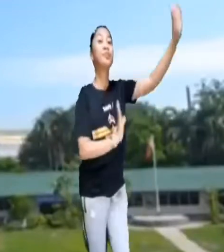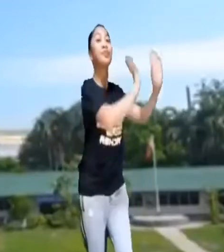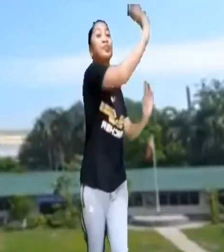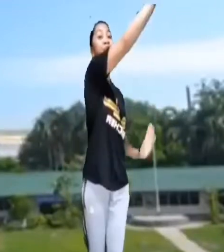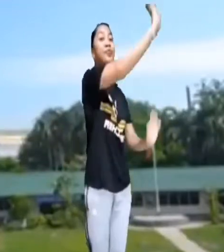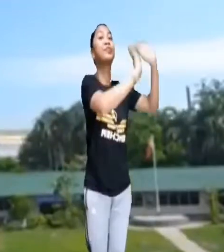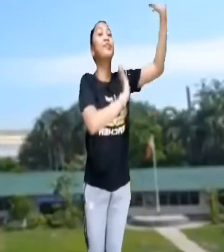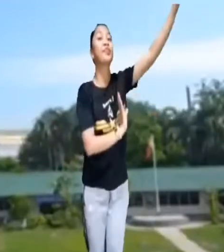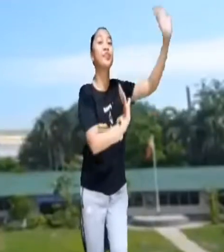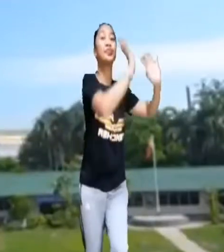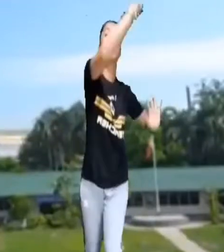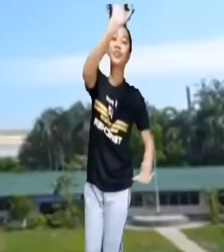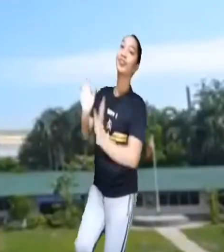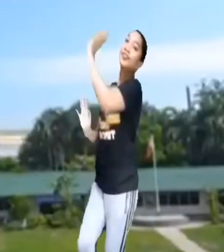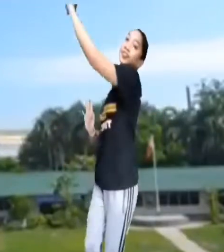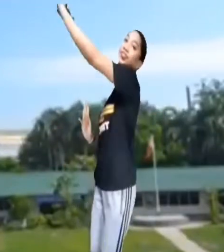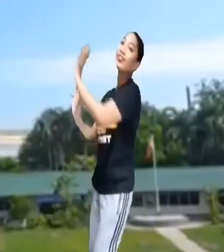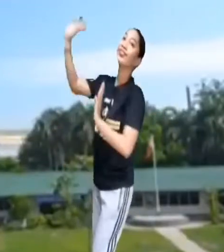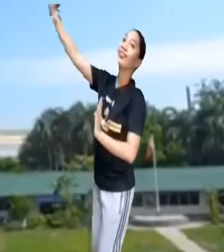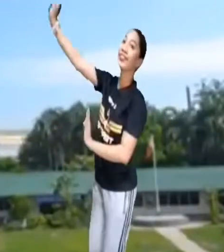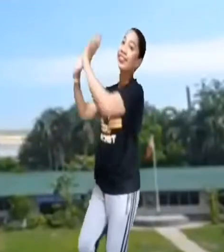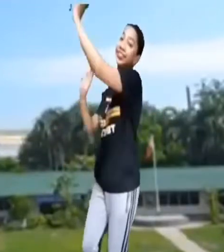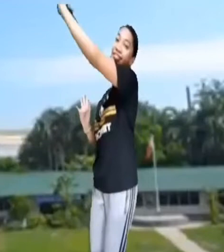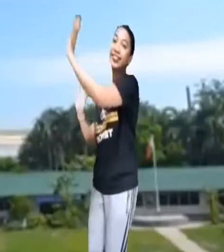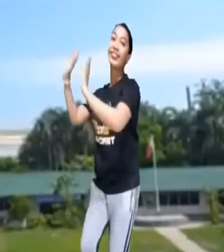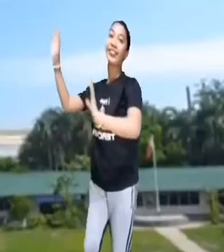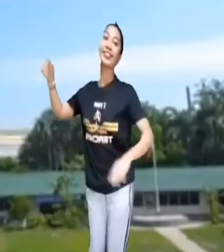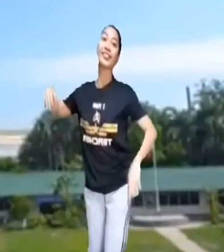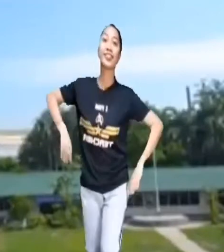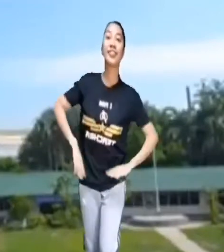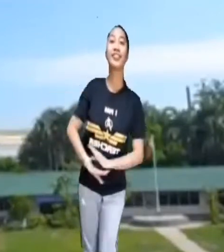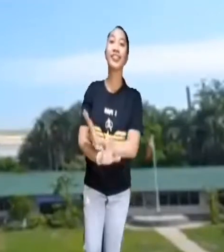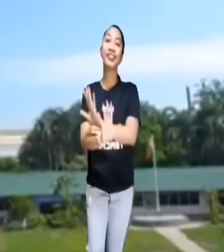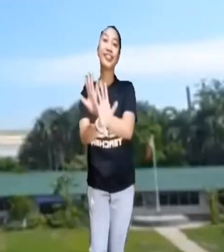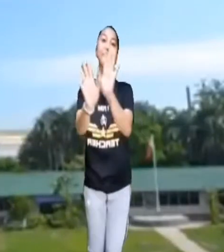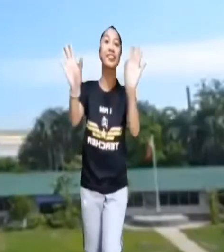me, 'cause he loves me.